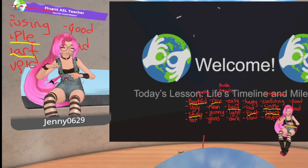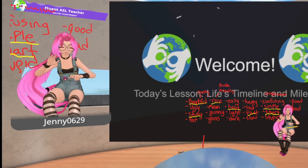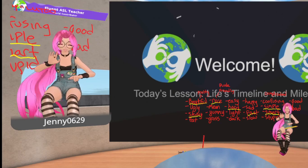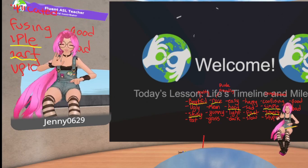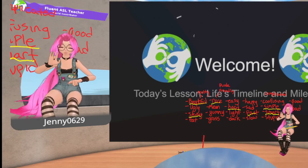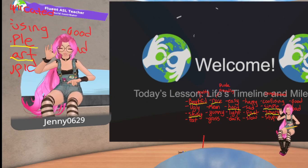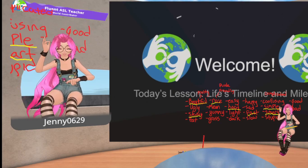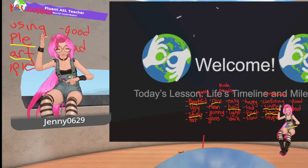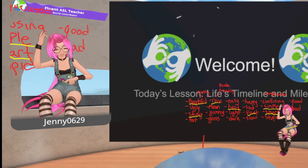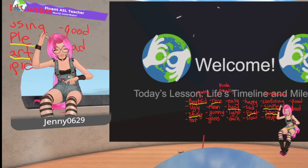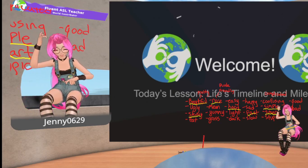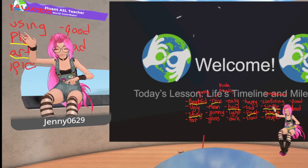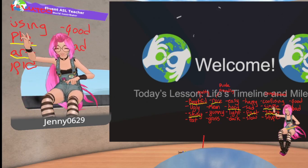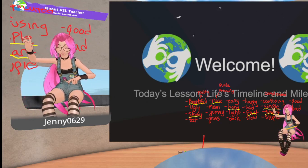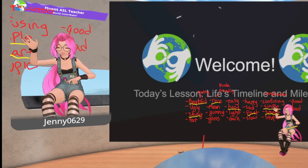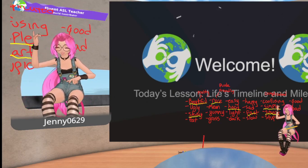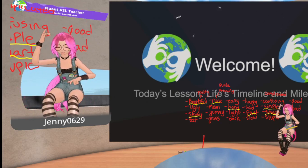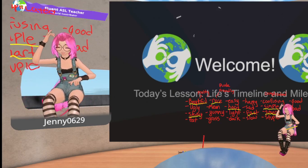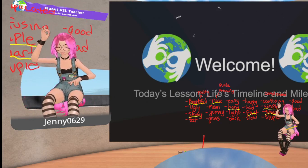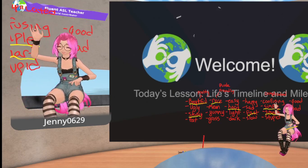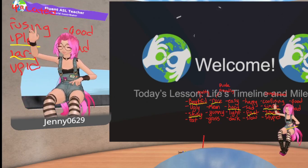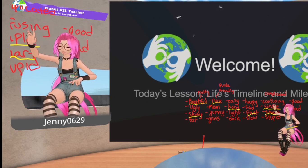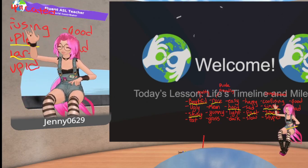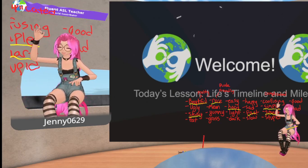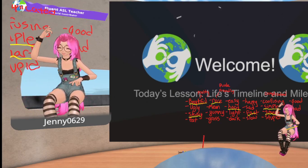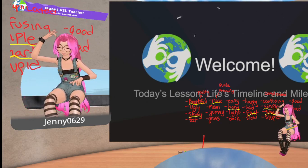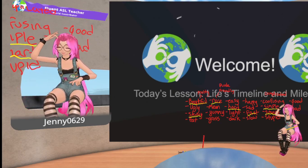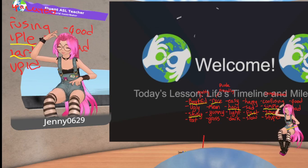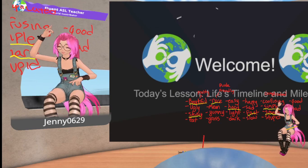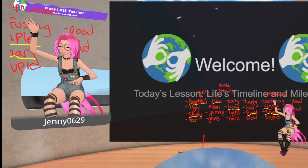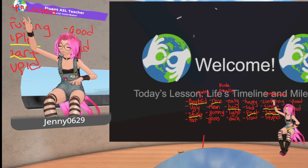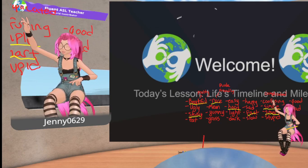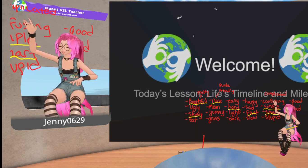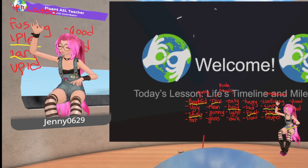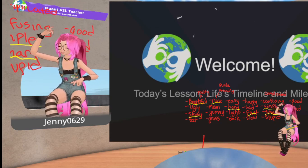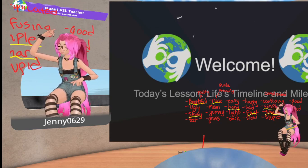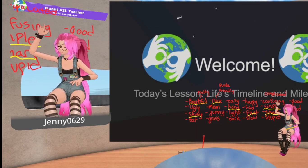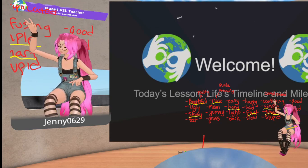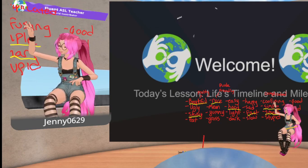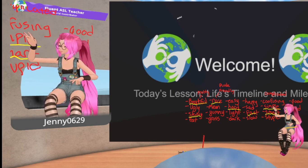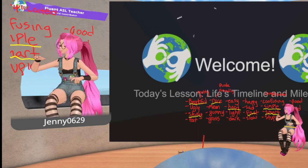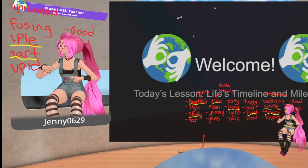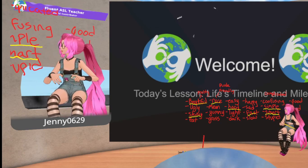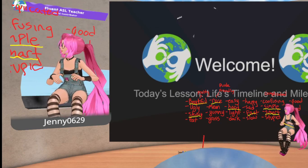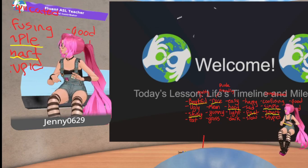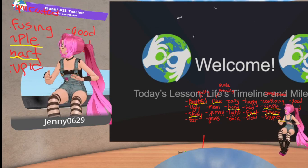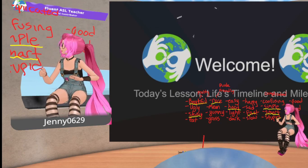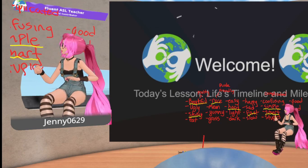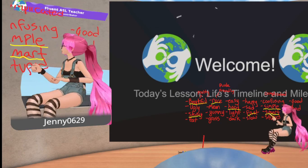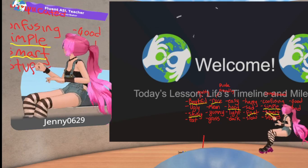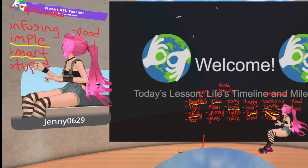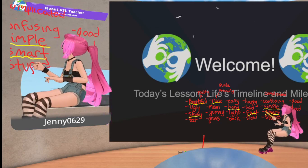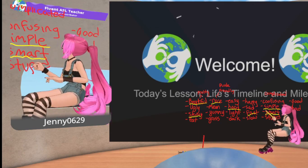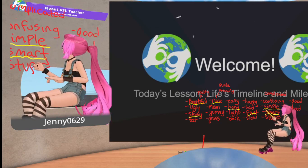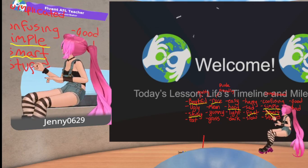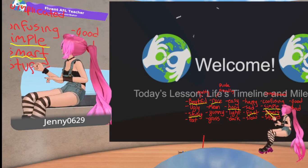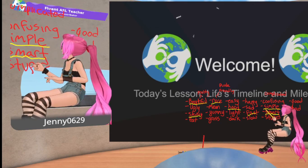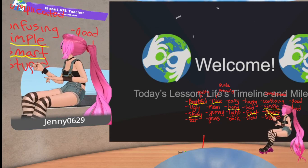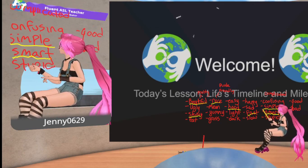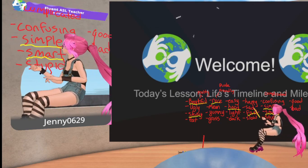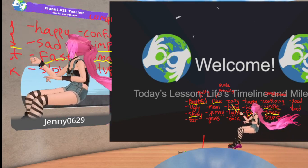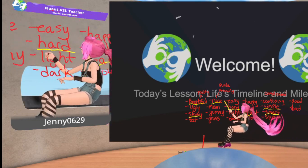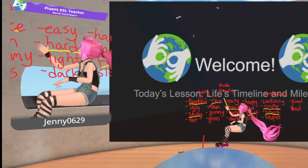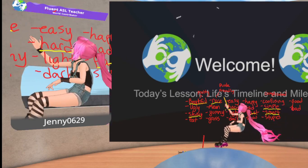Yes, yes. Middle finger down. You are all so smart. Smart. Smart.